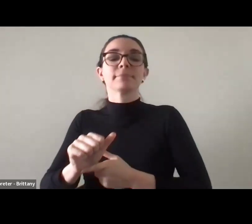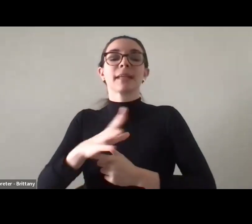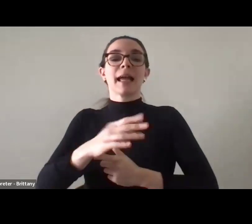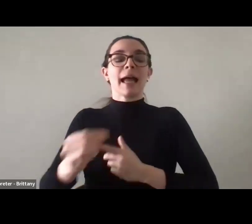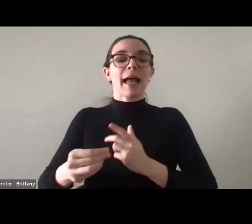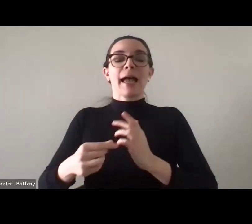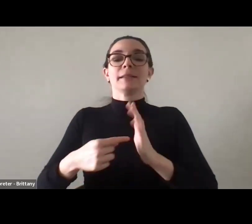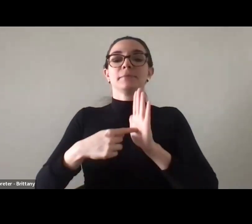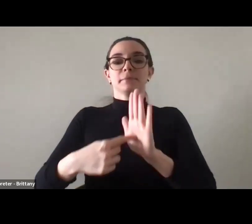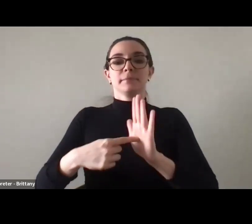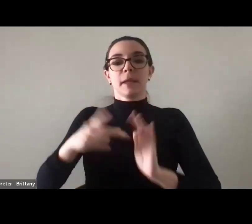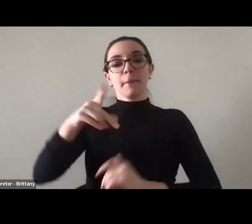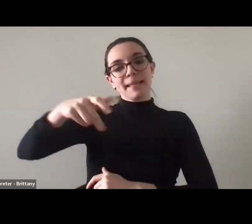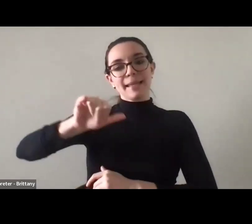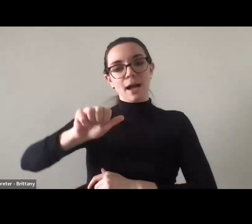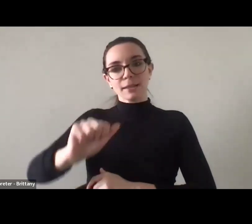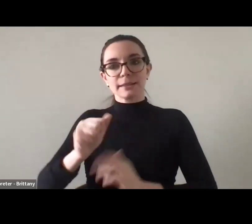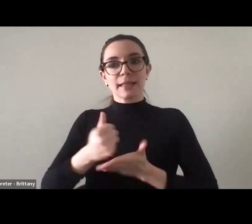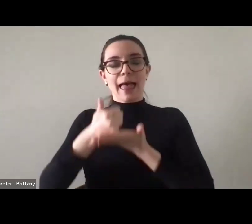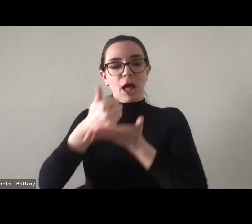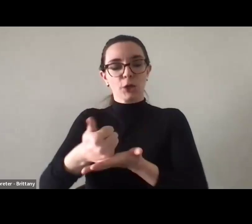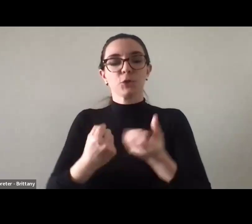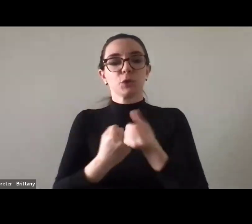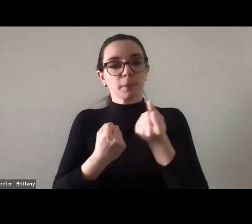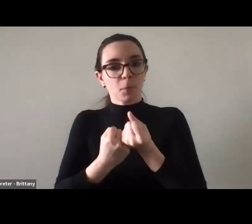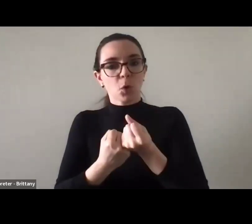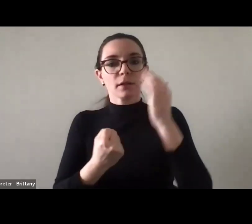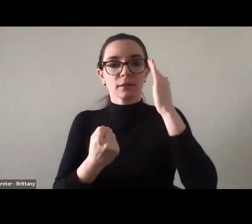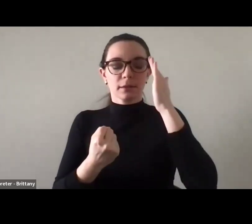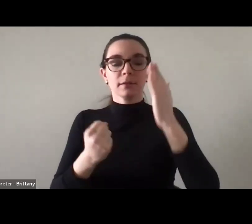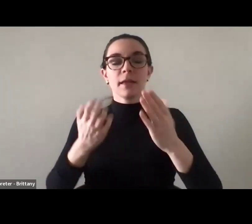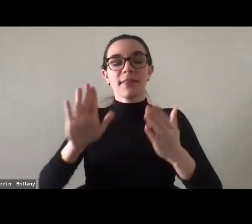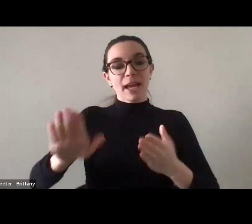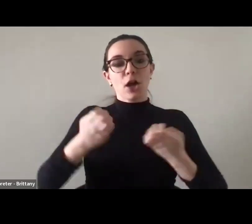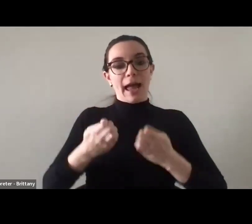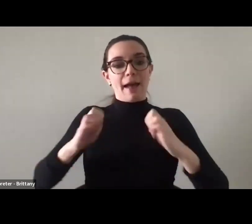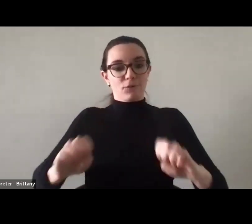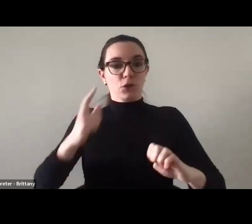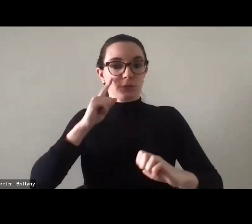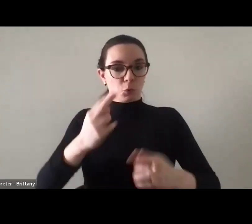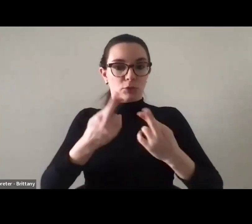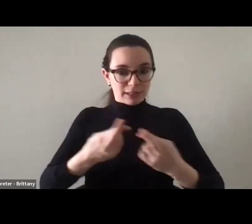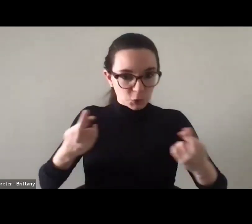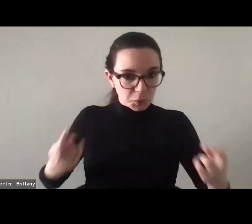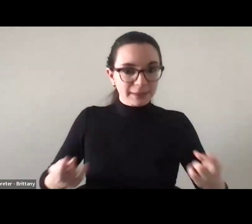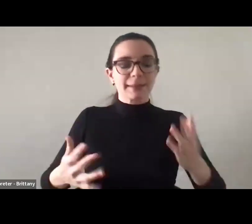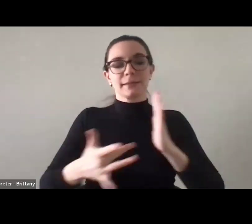area, PIA has helped to promote and support these efforts, as I say, for research, resources, technical assistance, and